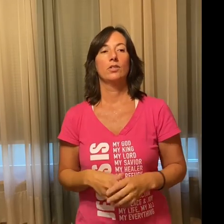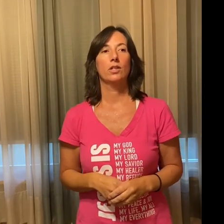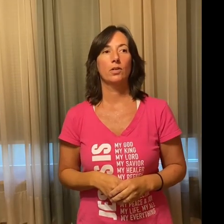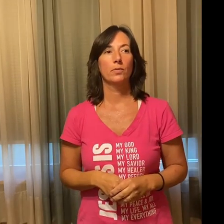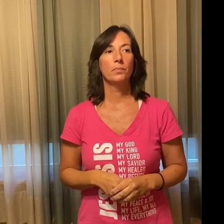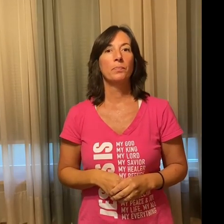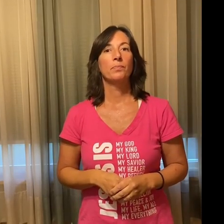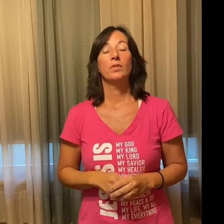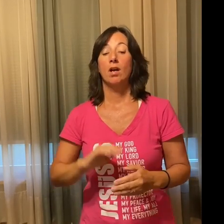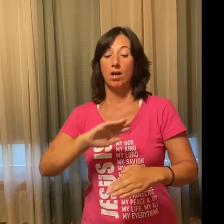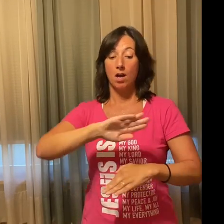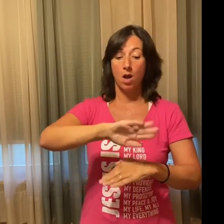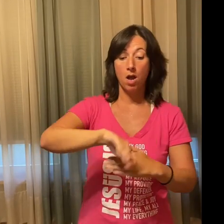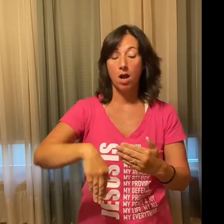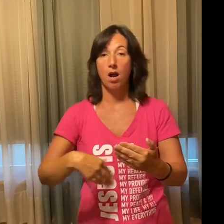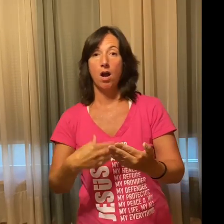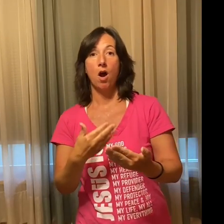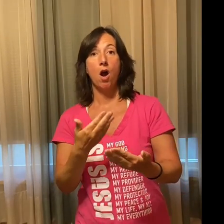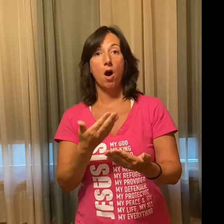So